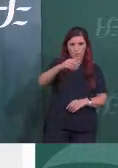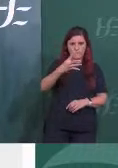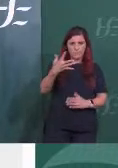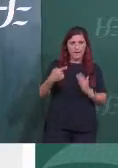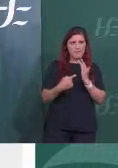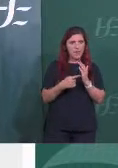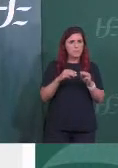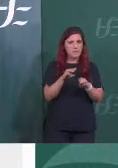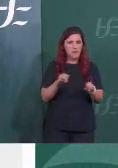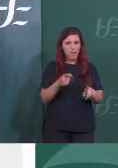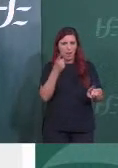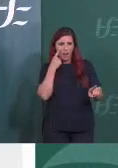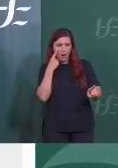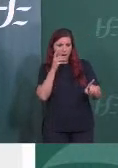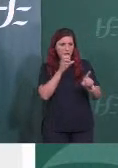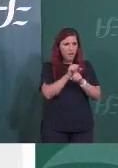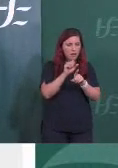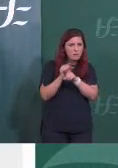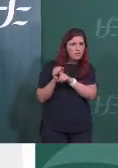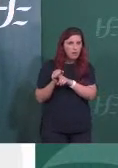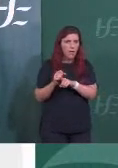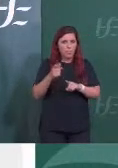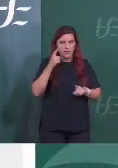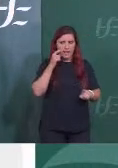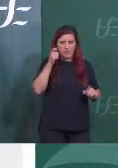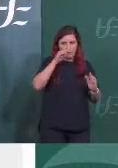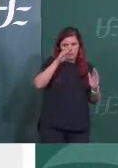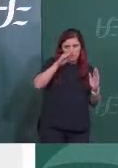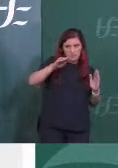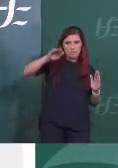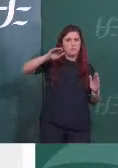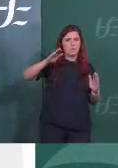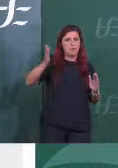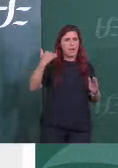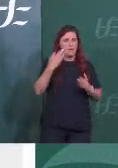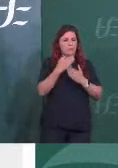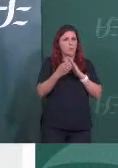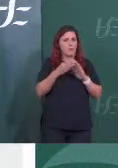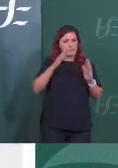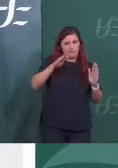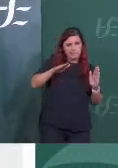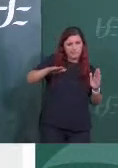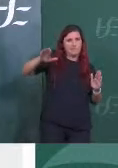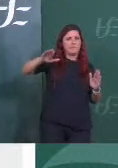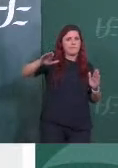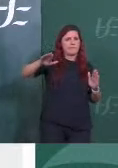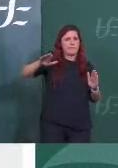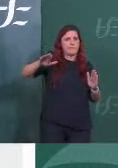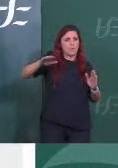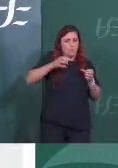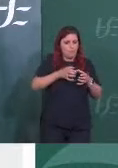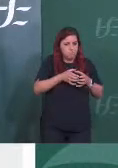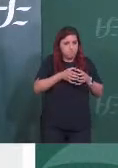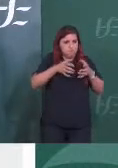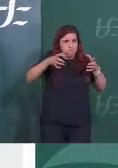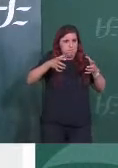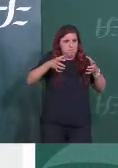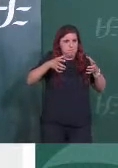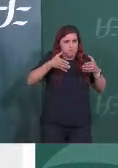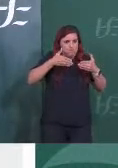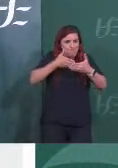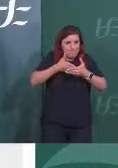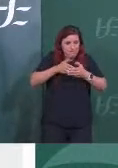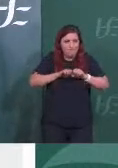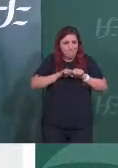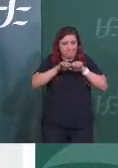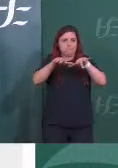of reinfection, and they're finding a slight upstroke in the past few weeks. So that breakthrough, that wall, that flood wall being breached a little,